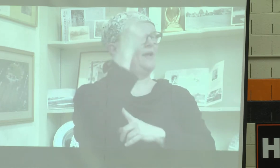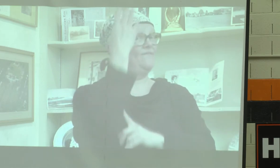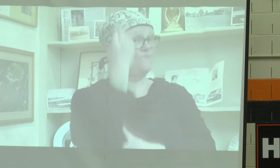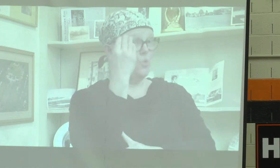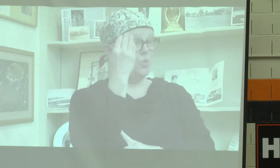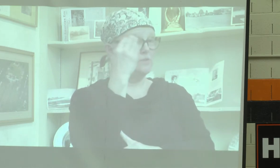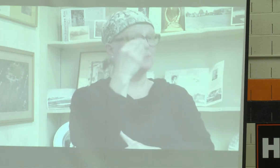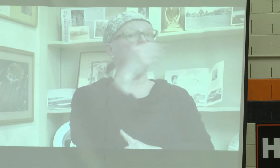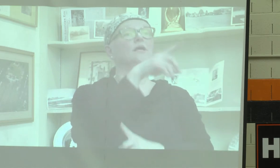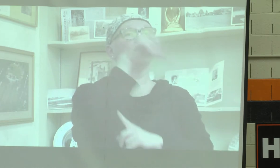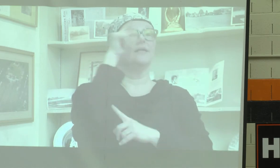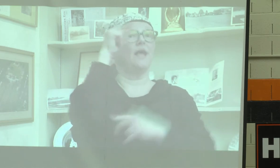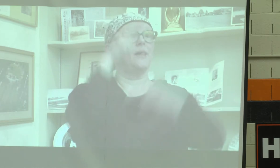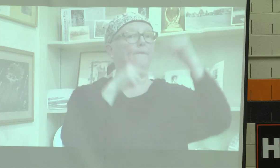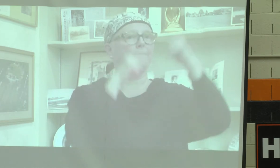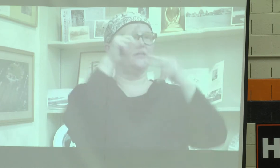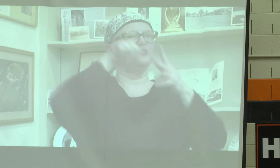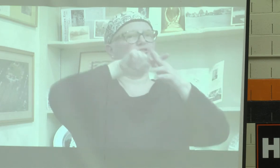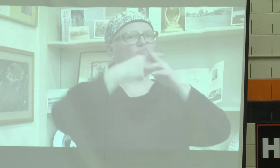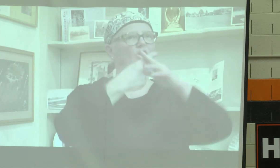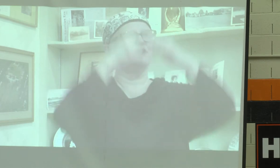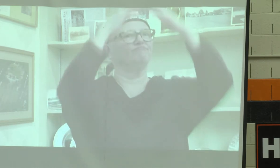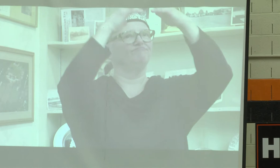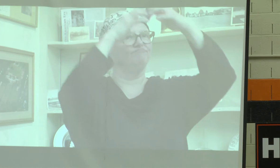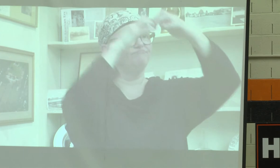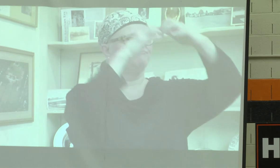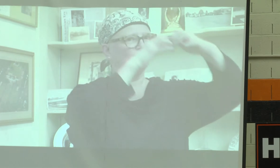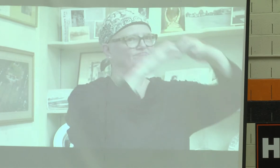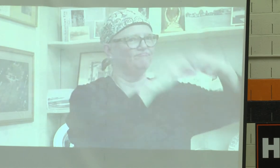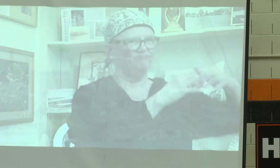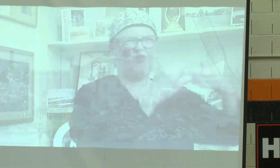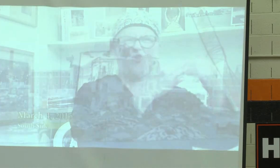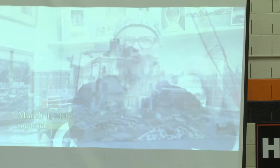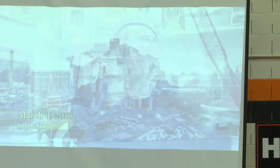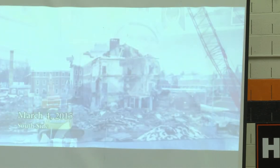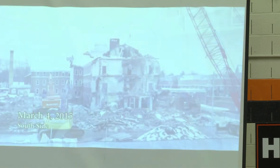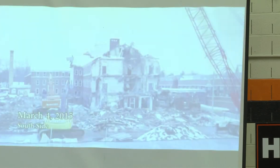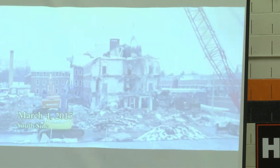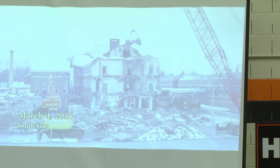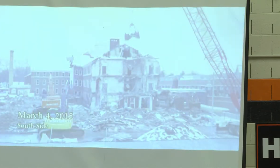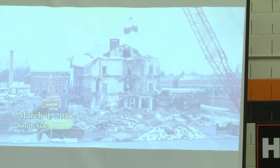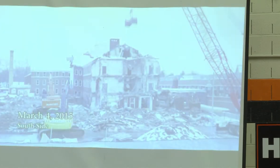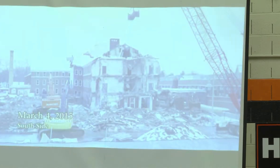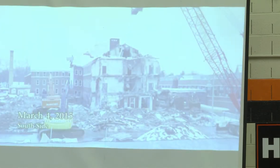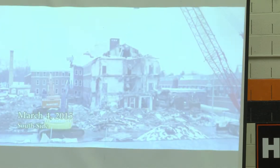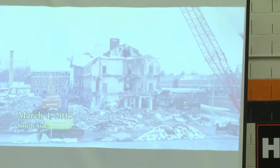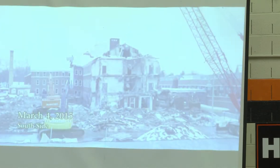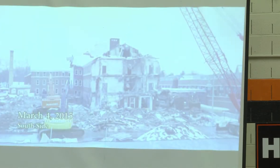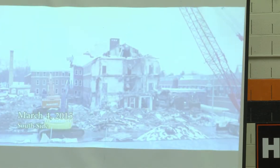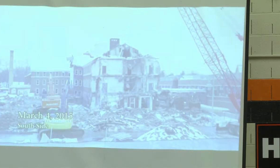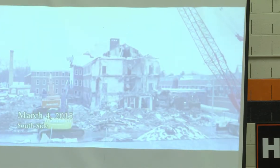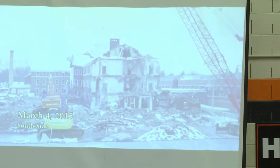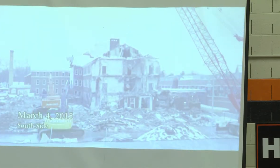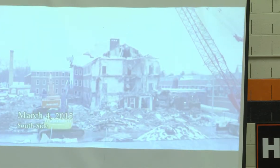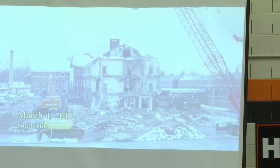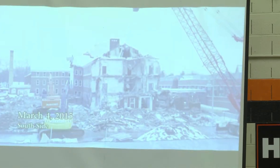on. In 2014, when they decided to demolish the building,